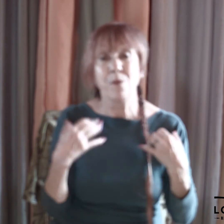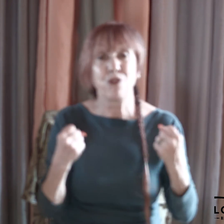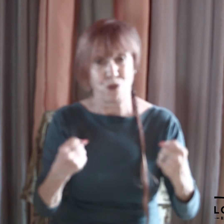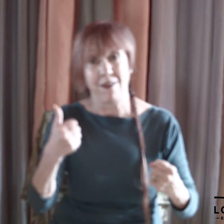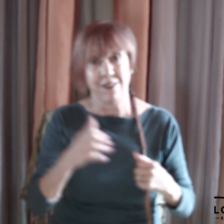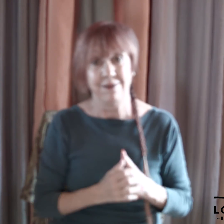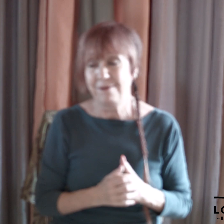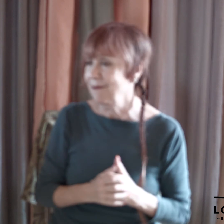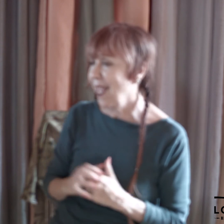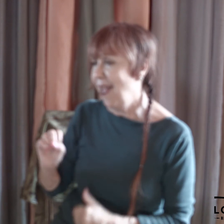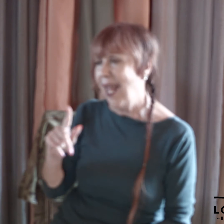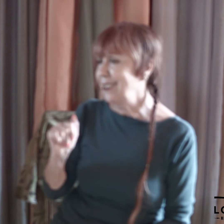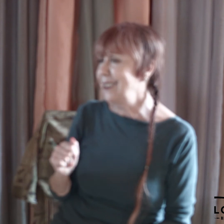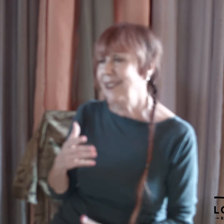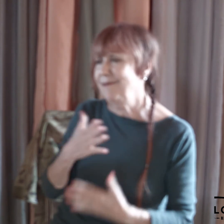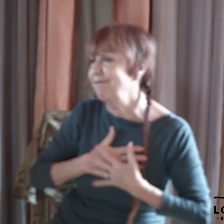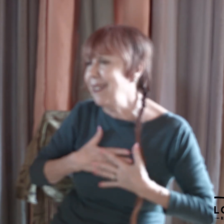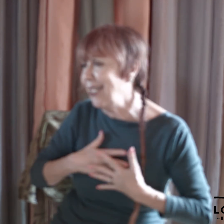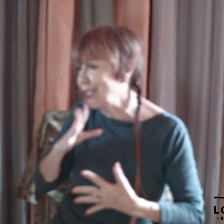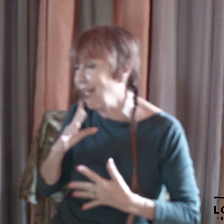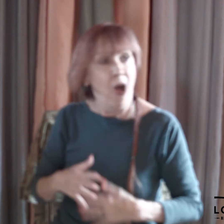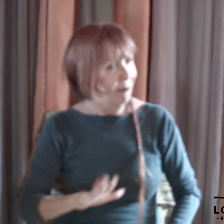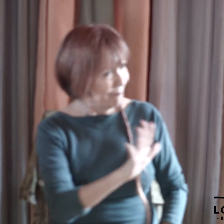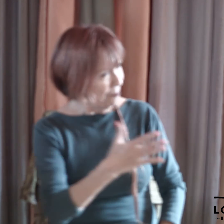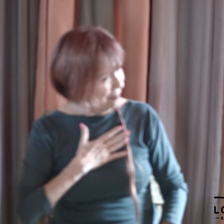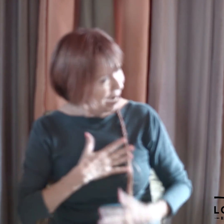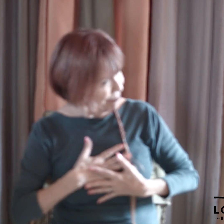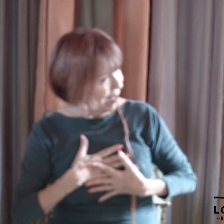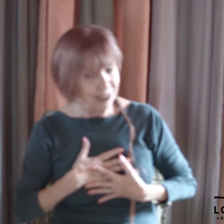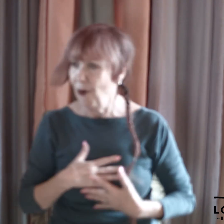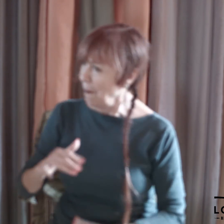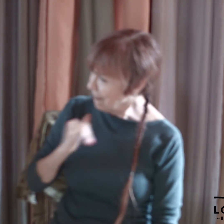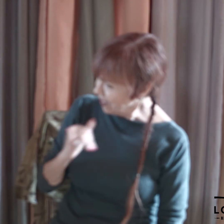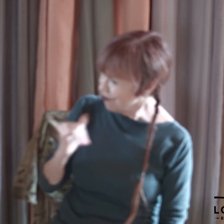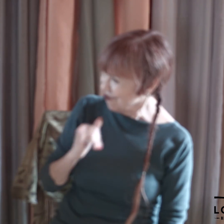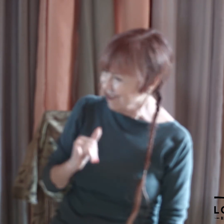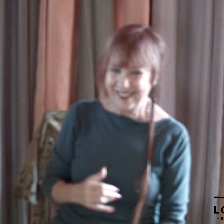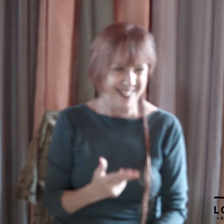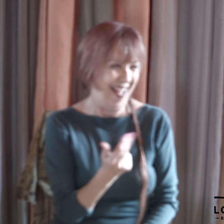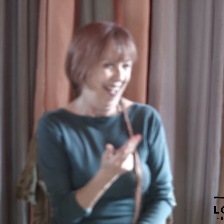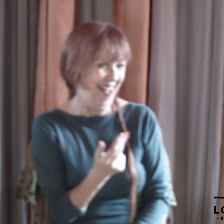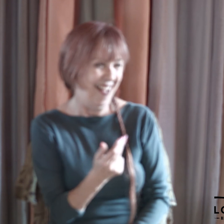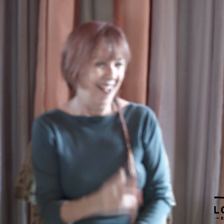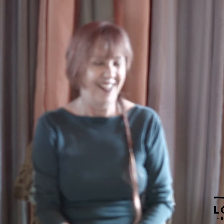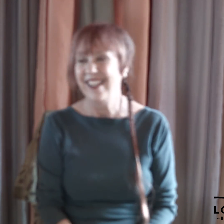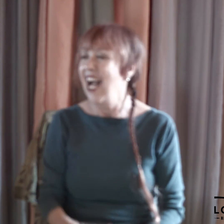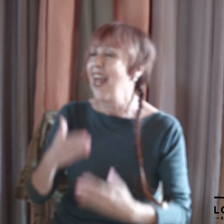a pleasure to speak with you. Thank you. It's been my pleasure. Well, mine too. Thank you so very,